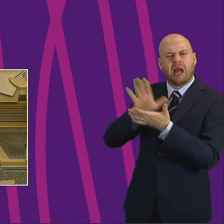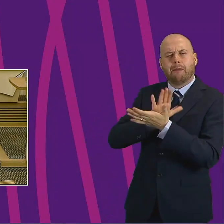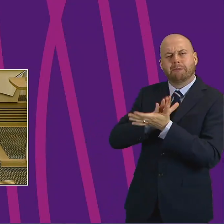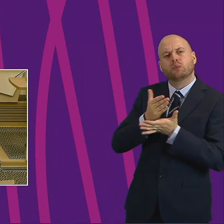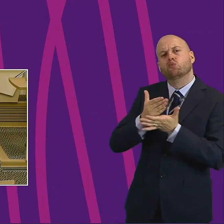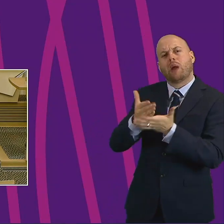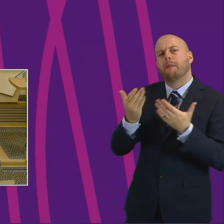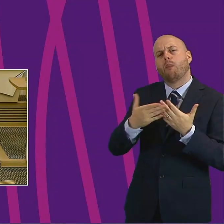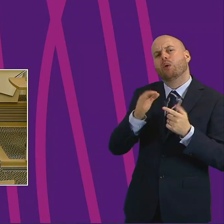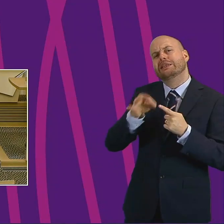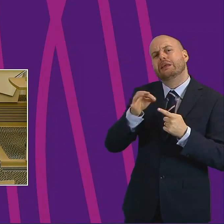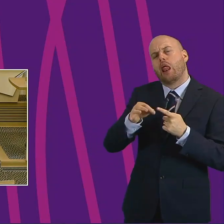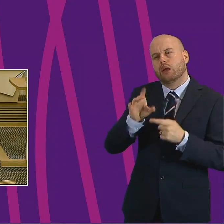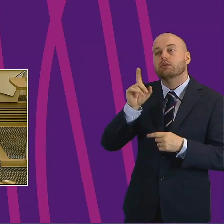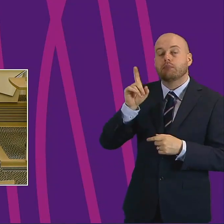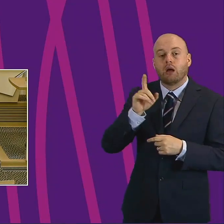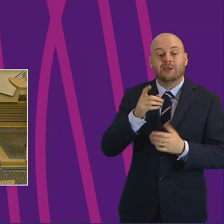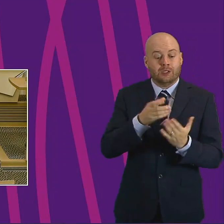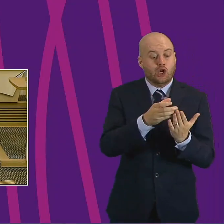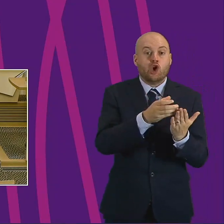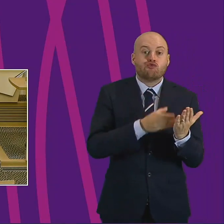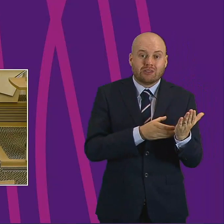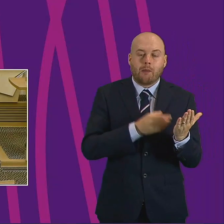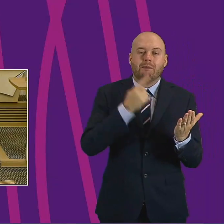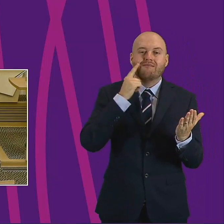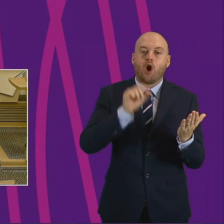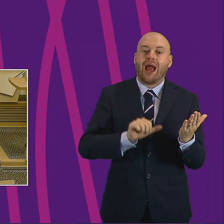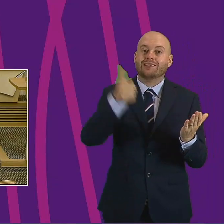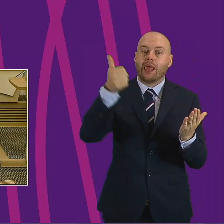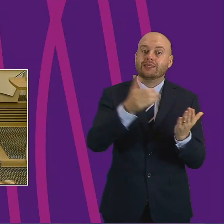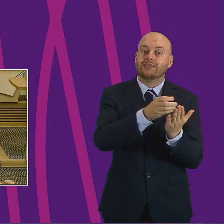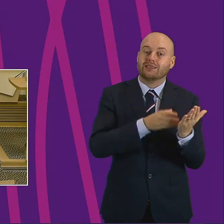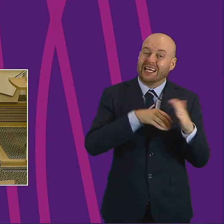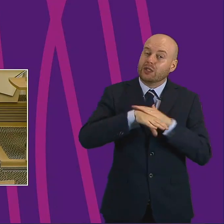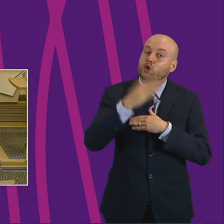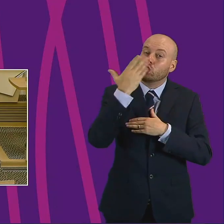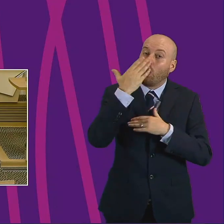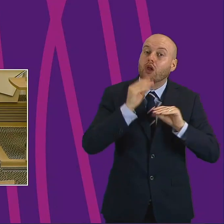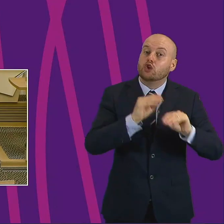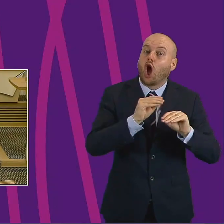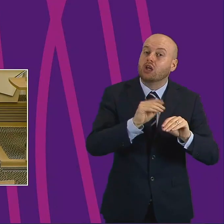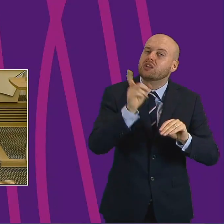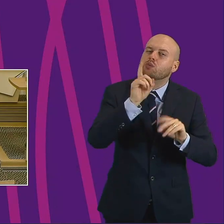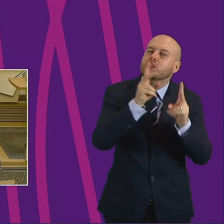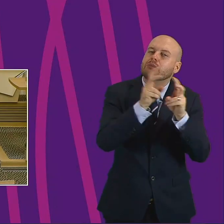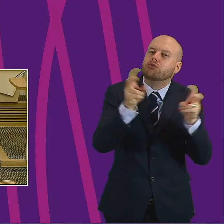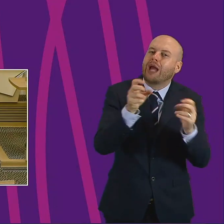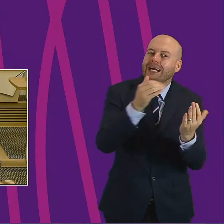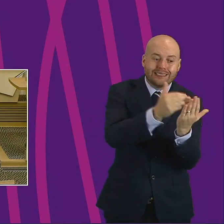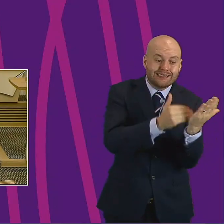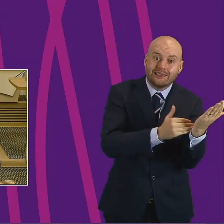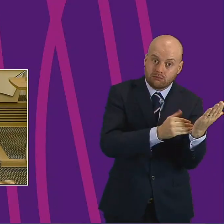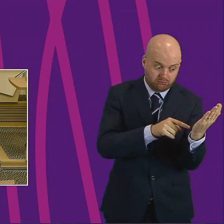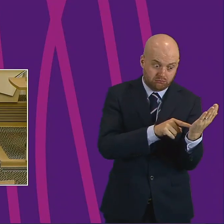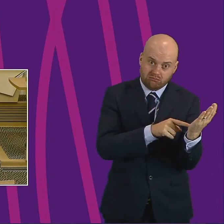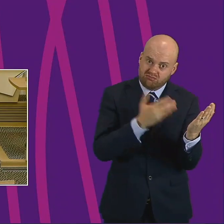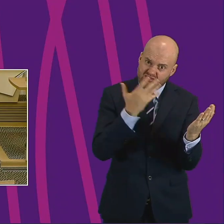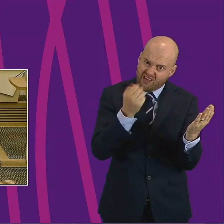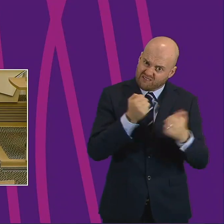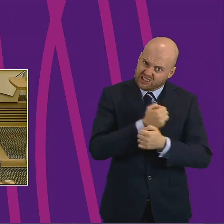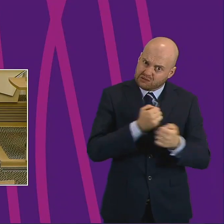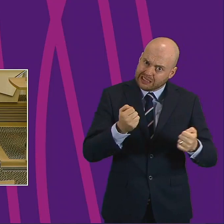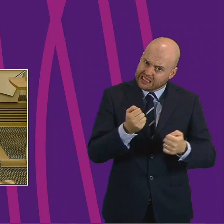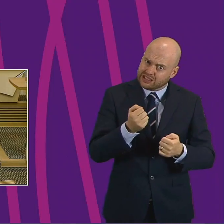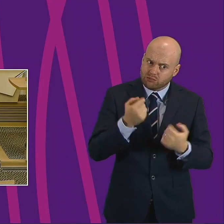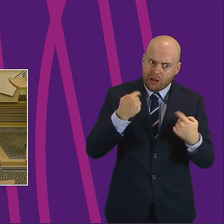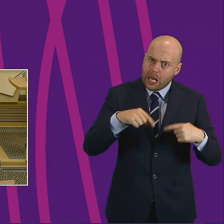the Curriculum for Excellence does allow the opportunity for the slave trade to be taught and Scotland's role in that to be